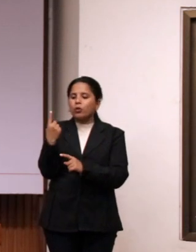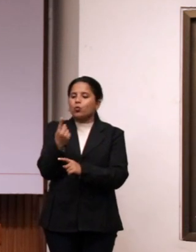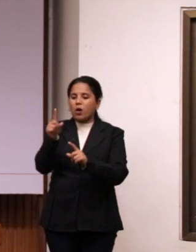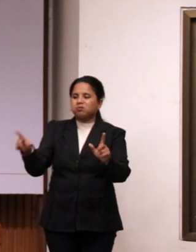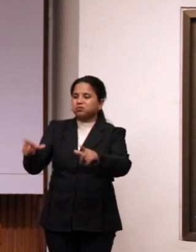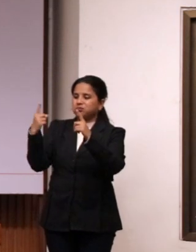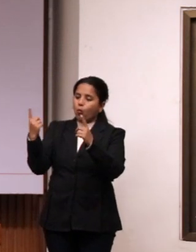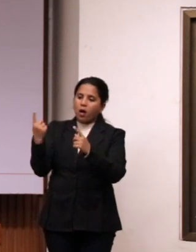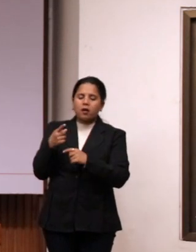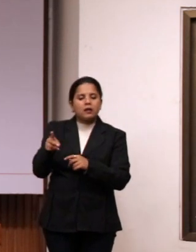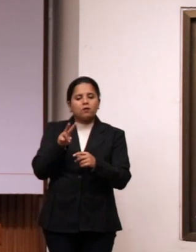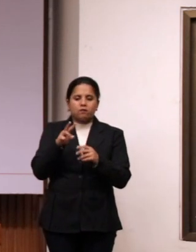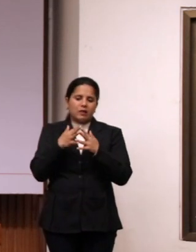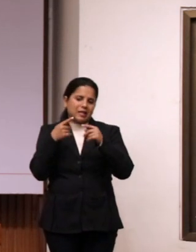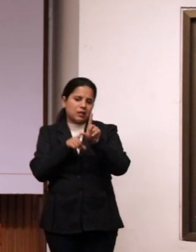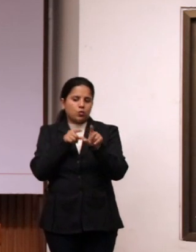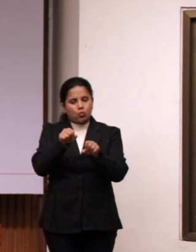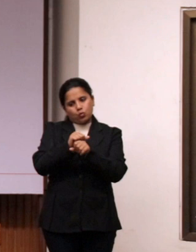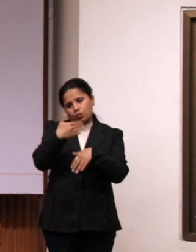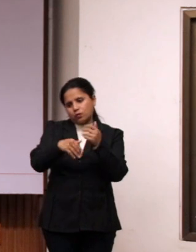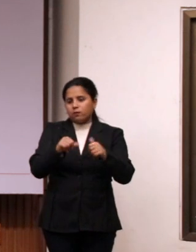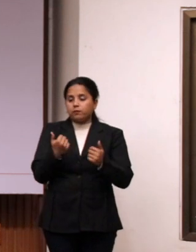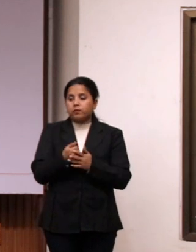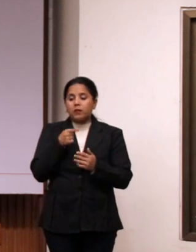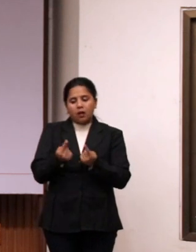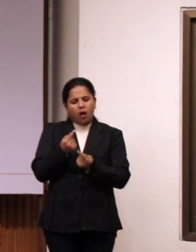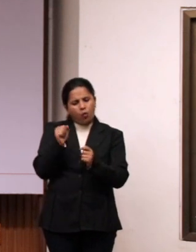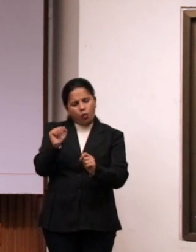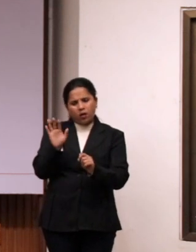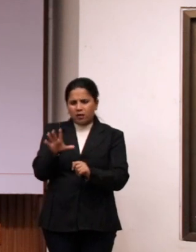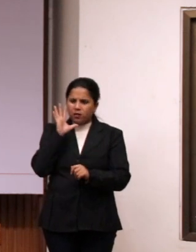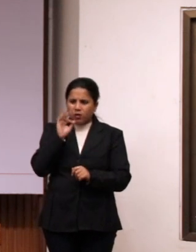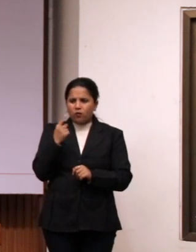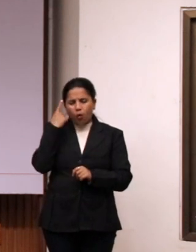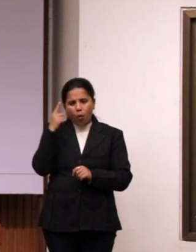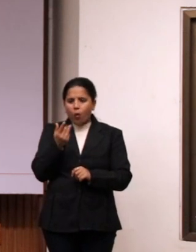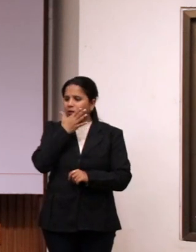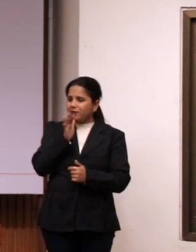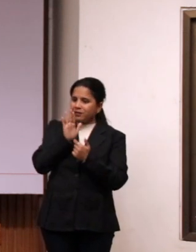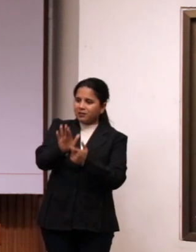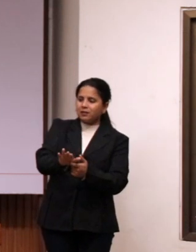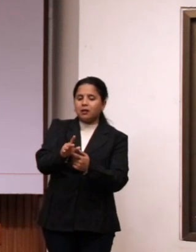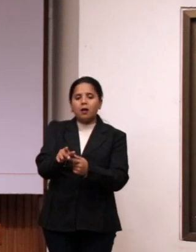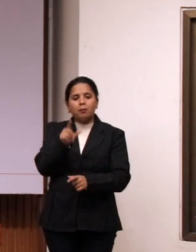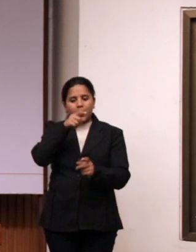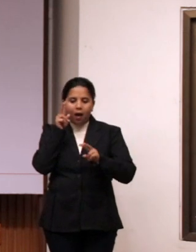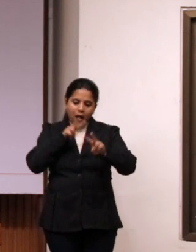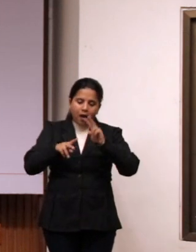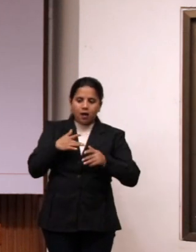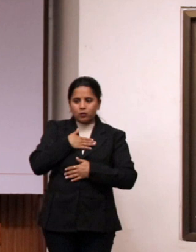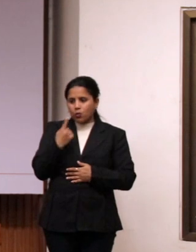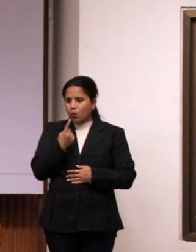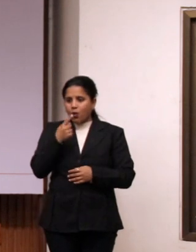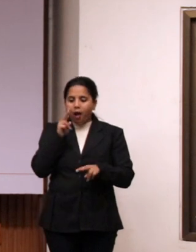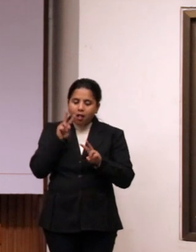similarly vetiveria will work. Because grass has a role to play. It is not only foliage and seeds for birds and